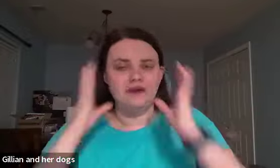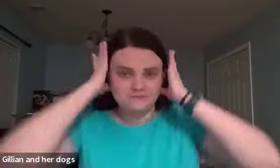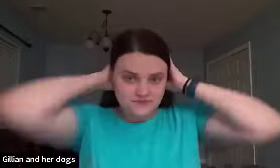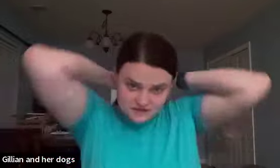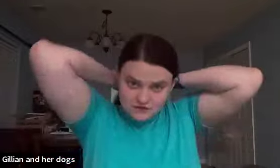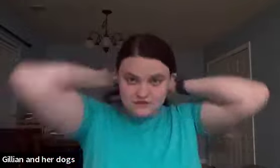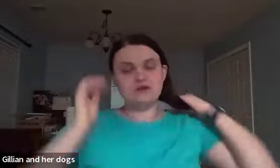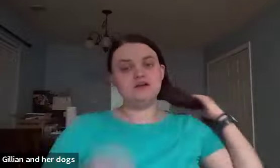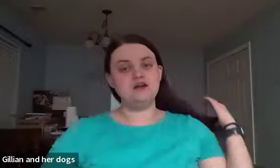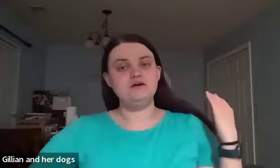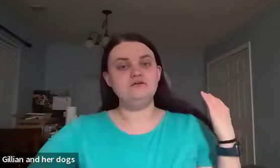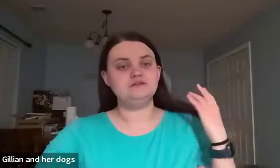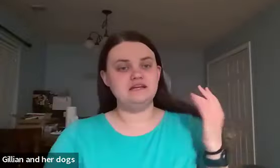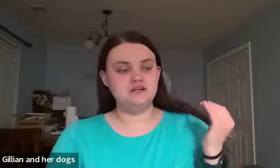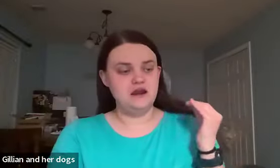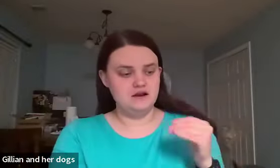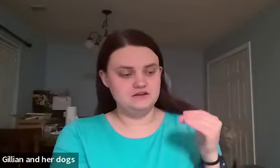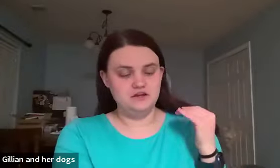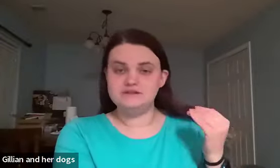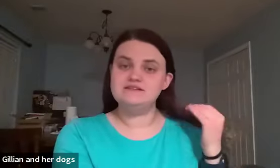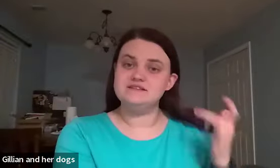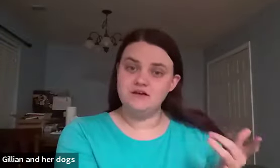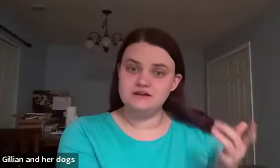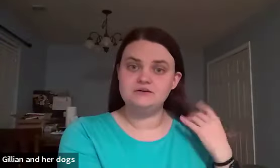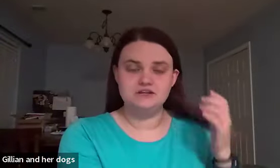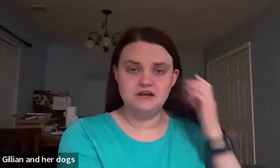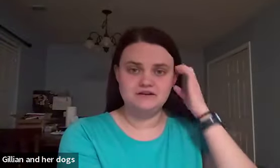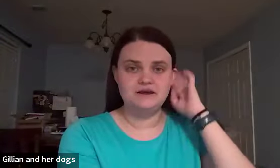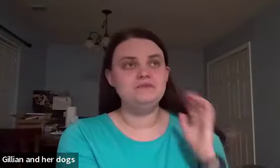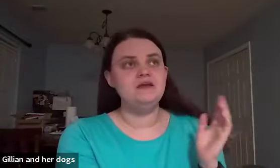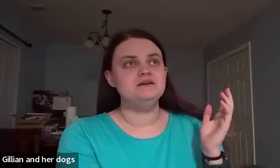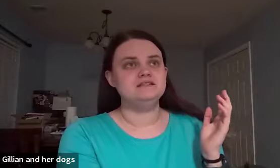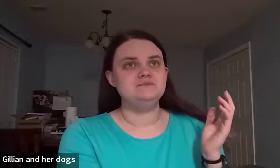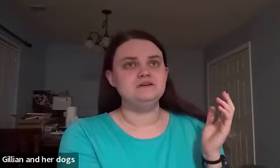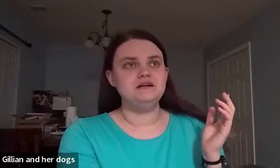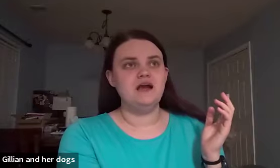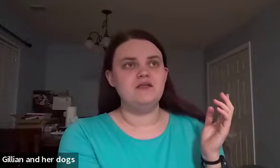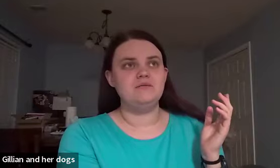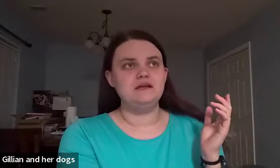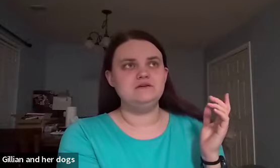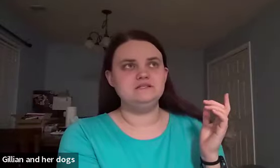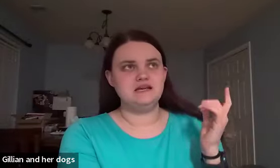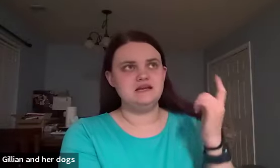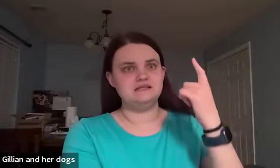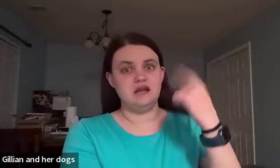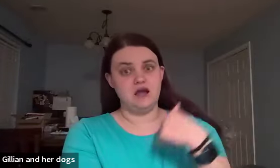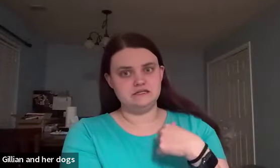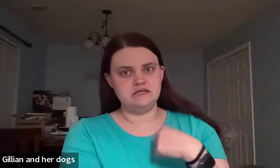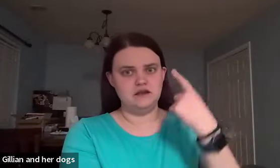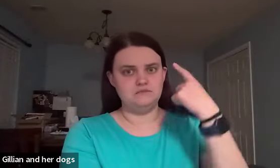Okay. So if you were gonna go get your hair, like going to the salon to go get your hair done, typically the way you would say it is like I say, like